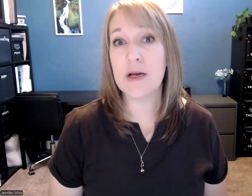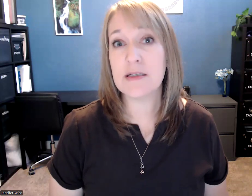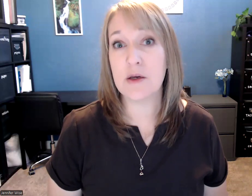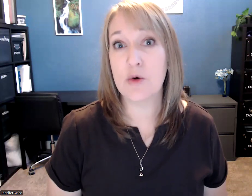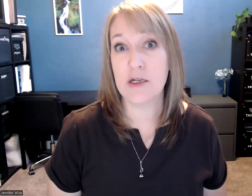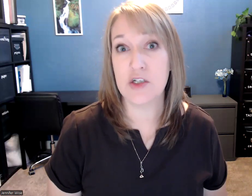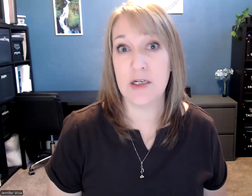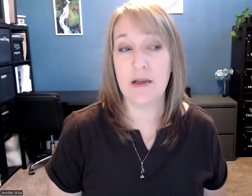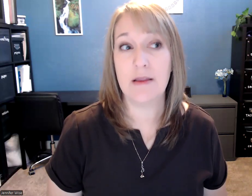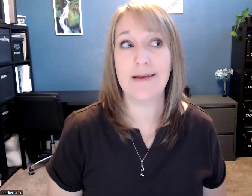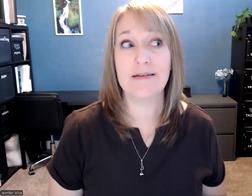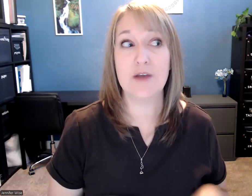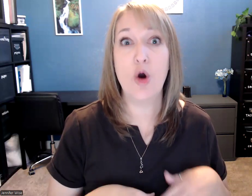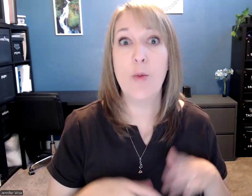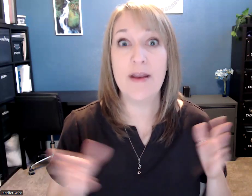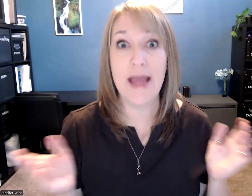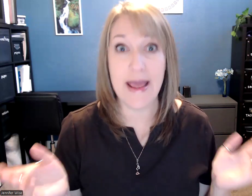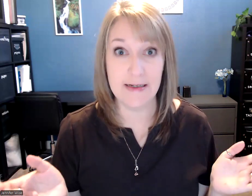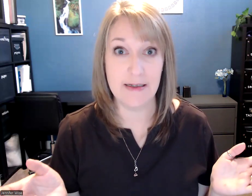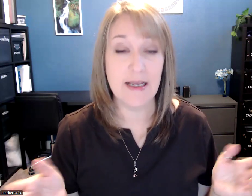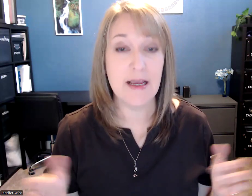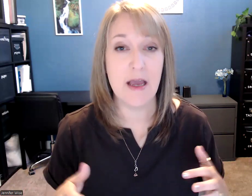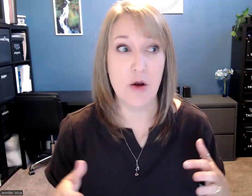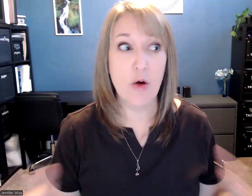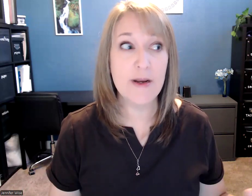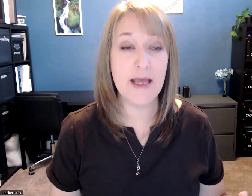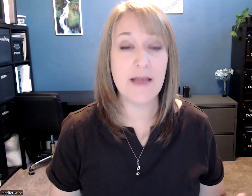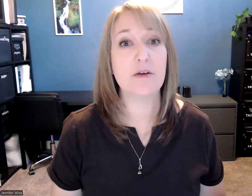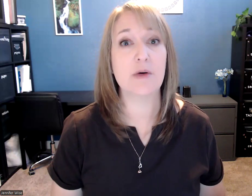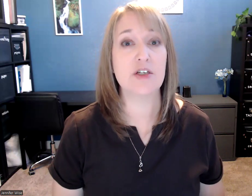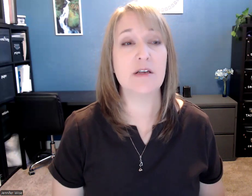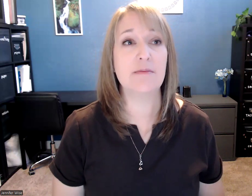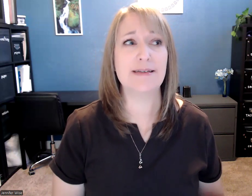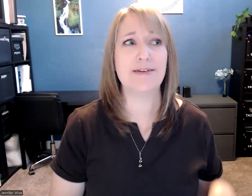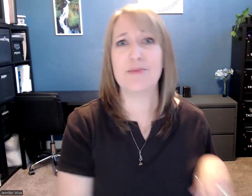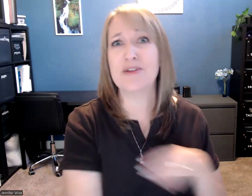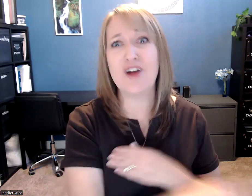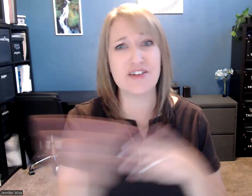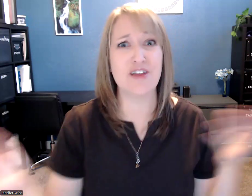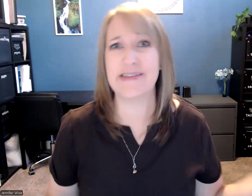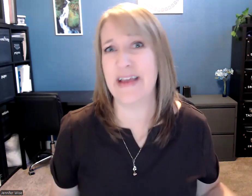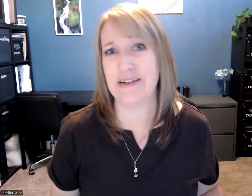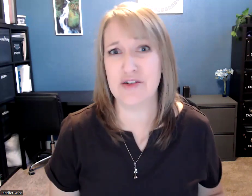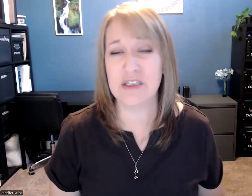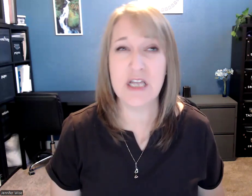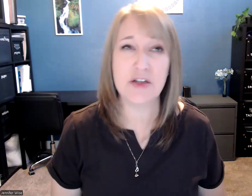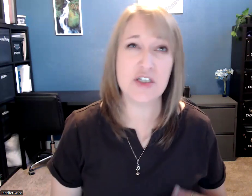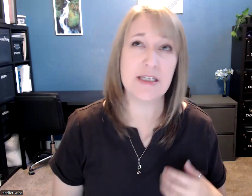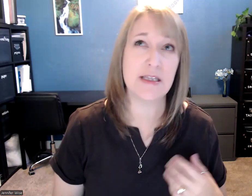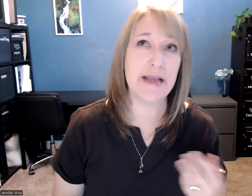ask a question that is open-ended. An open-ended question means there can be lots and lots of answers. It's not just that the answer